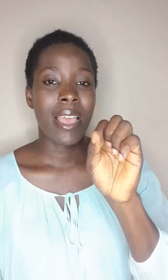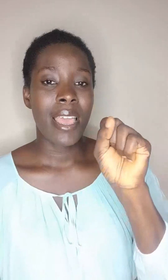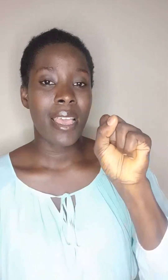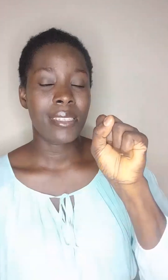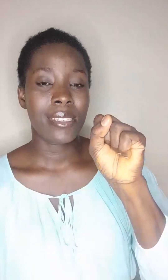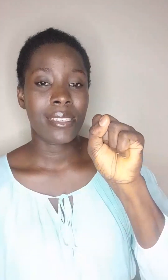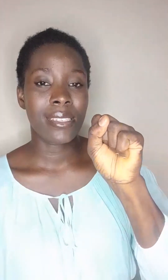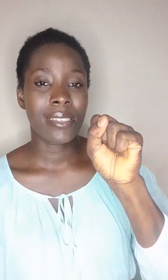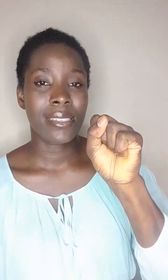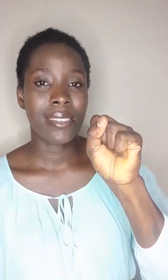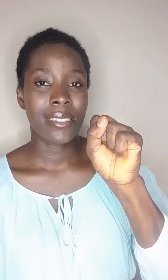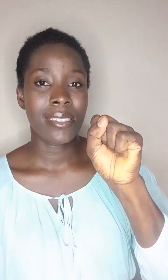S